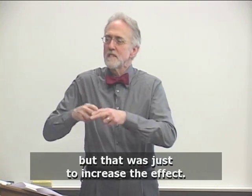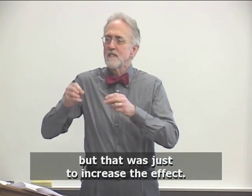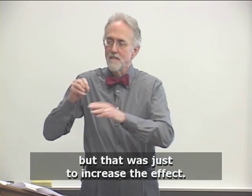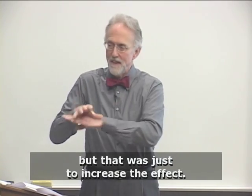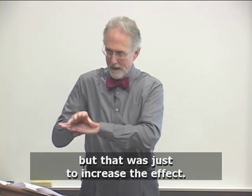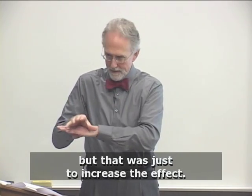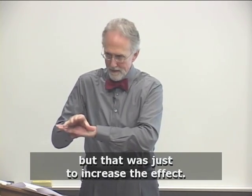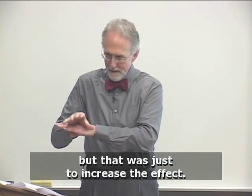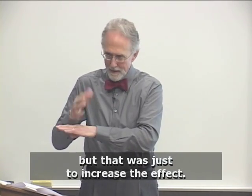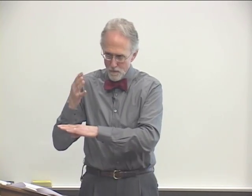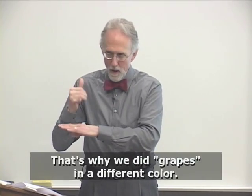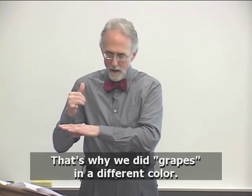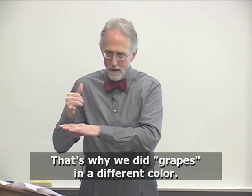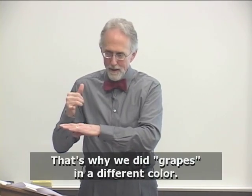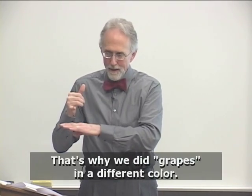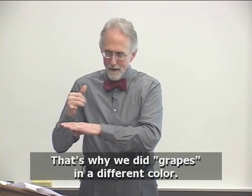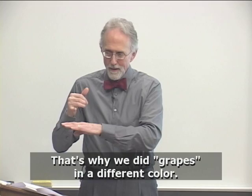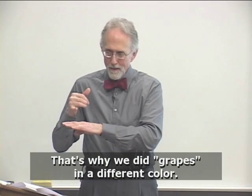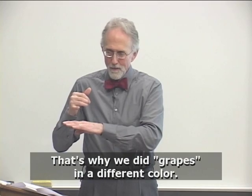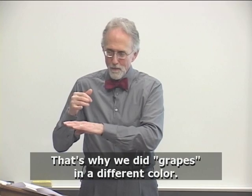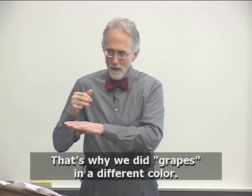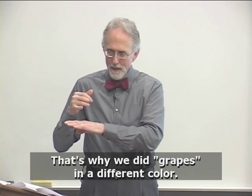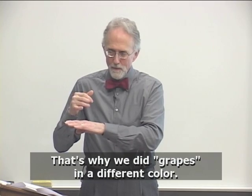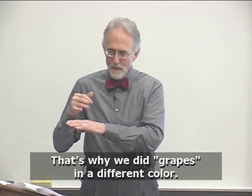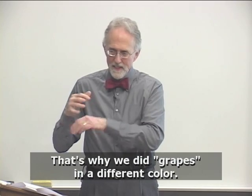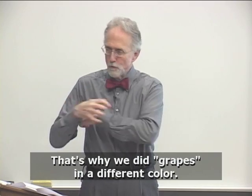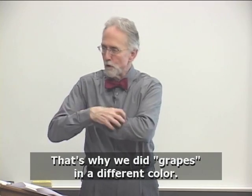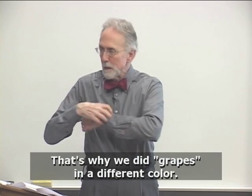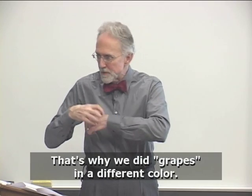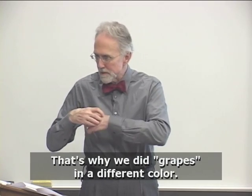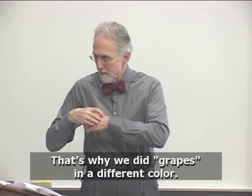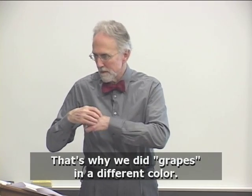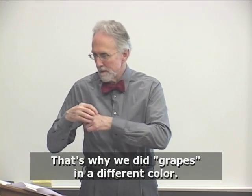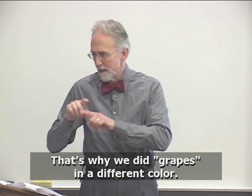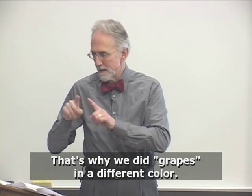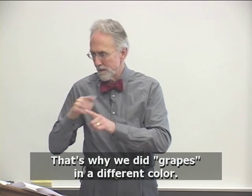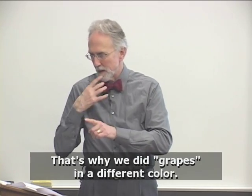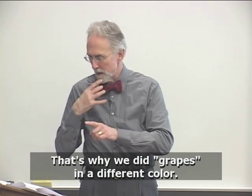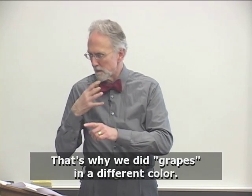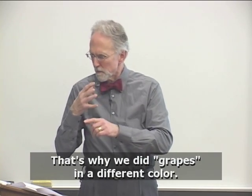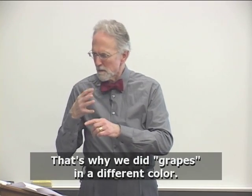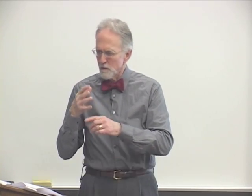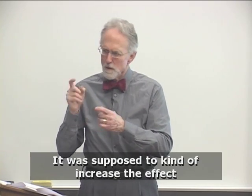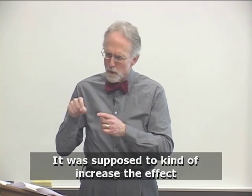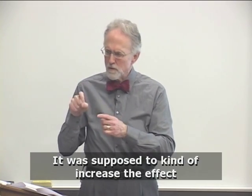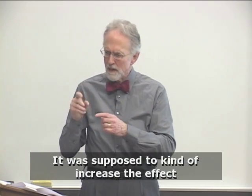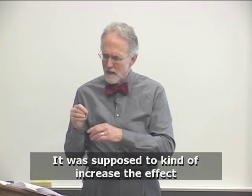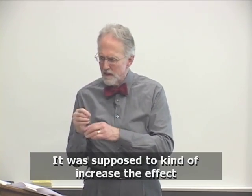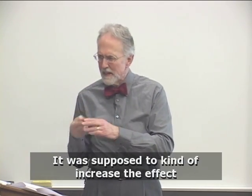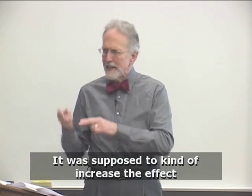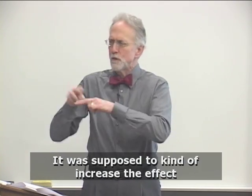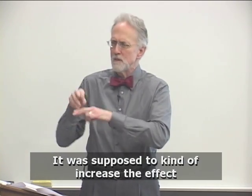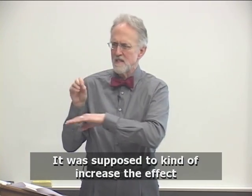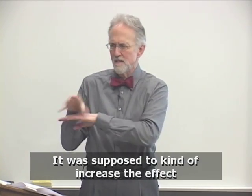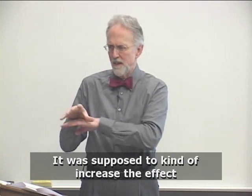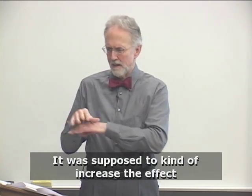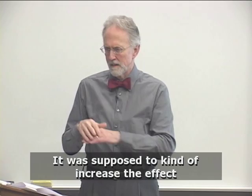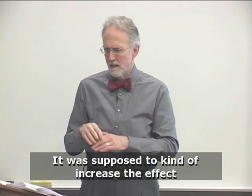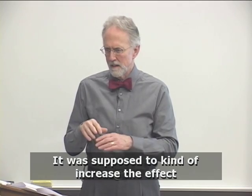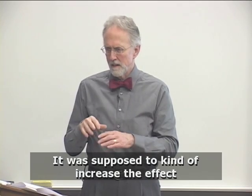the effect. That's why we did grapes in a different color. It was supposed to kind of increase the effect and